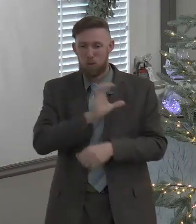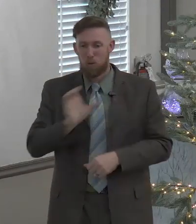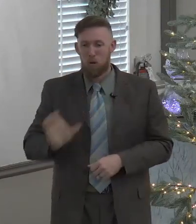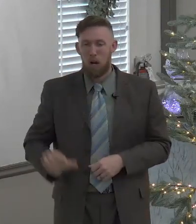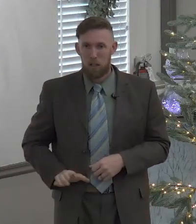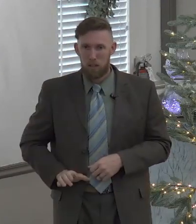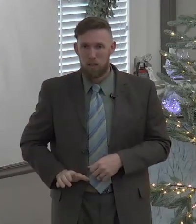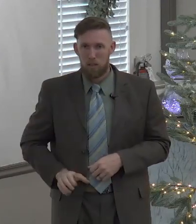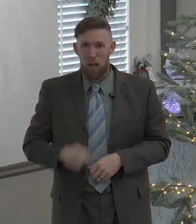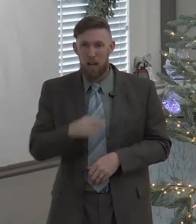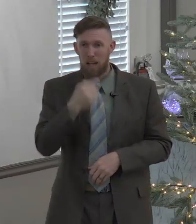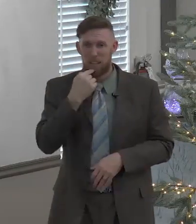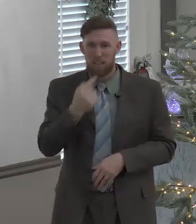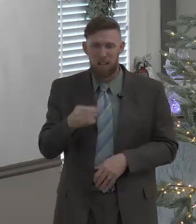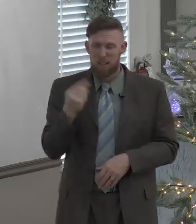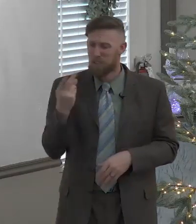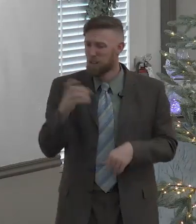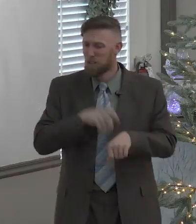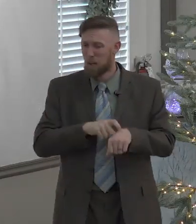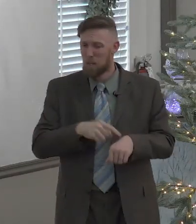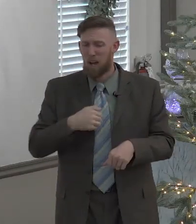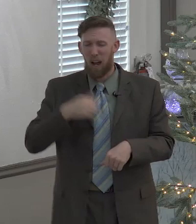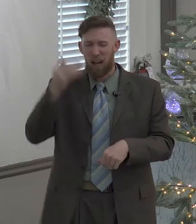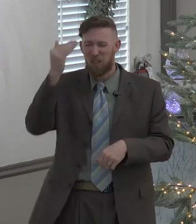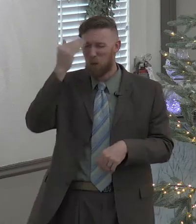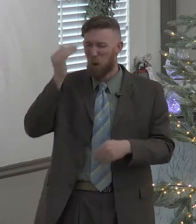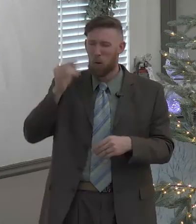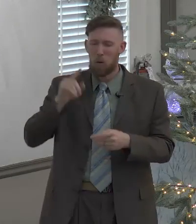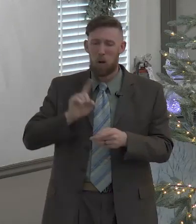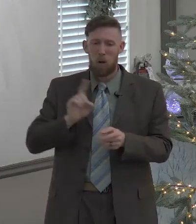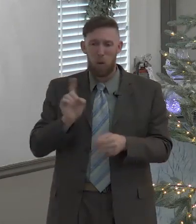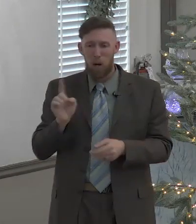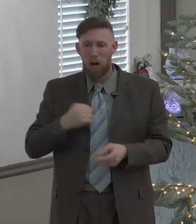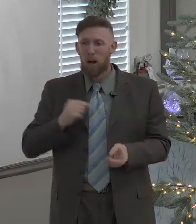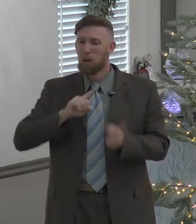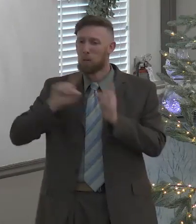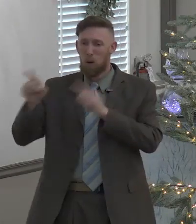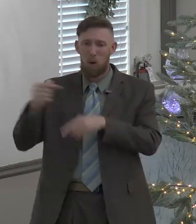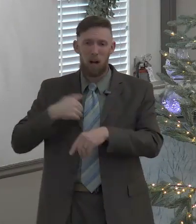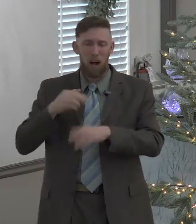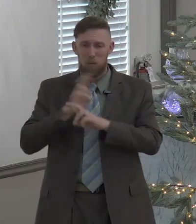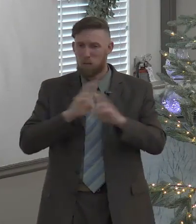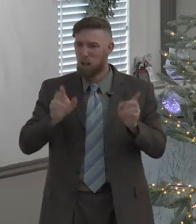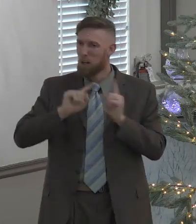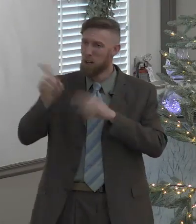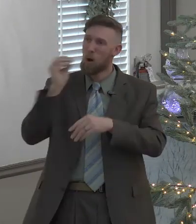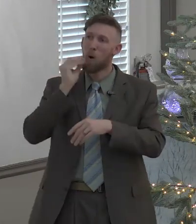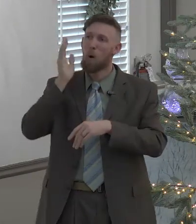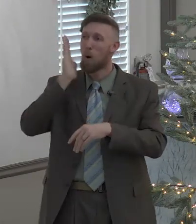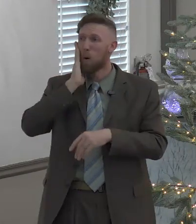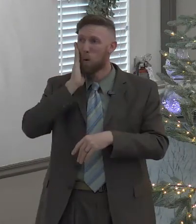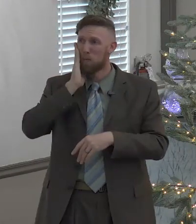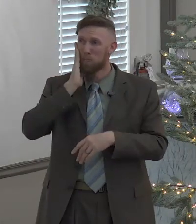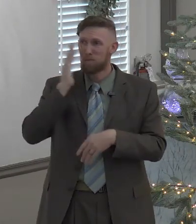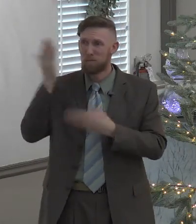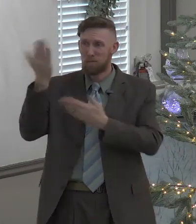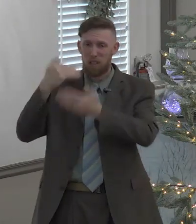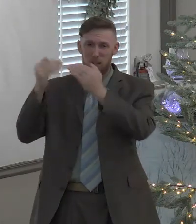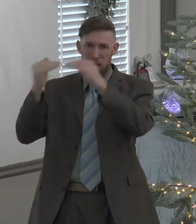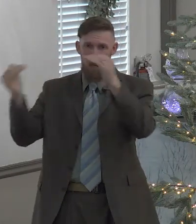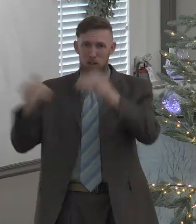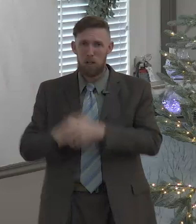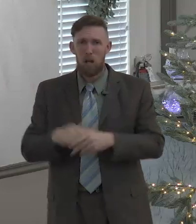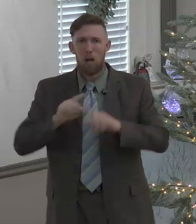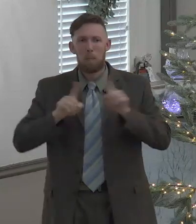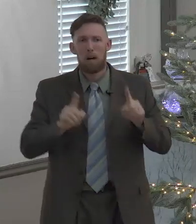man who knows Christ. Here's a man who on repeated occasions said, Pastor, I know where I'm going, and I'm ready for the Lord to